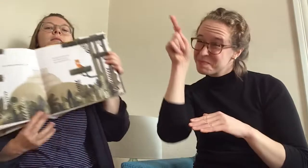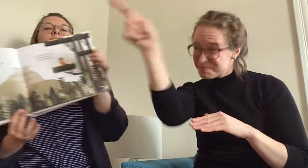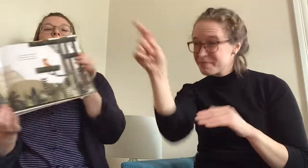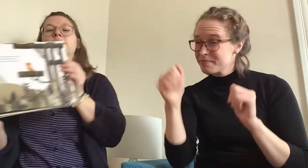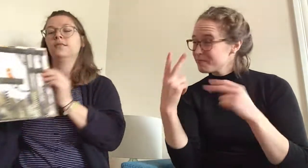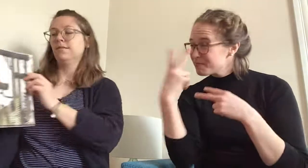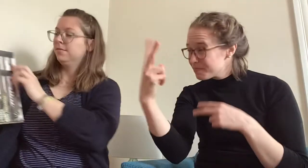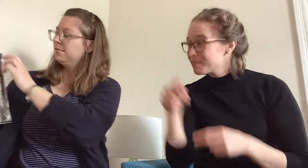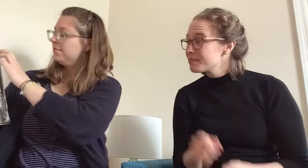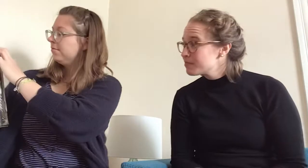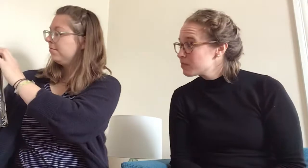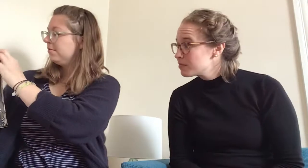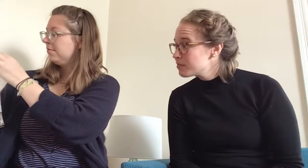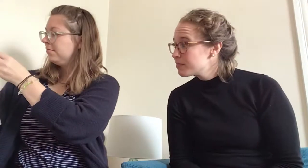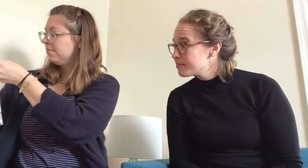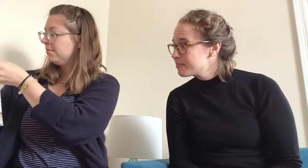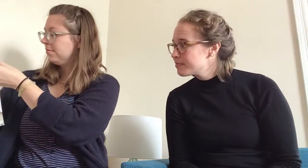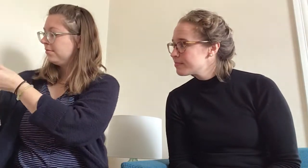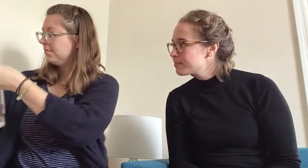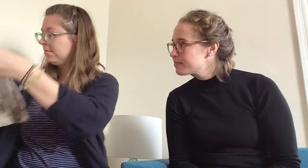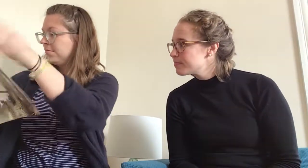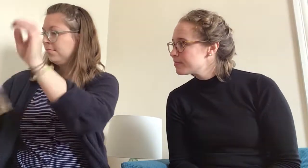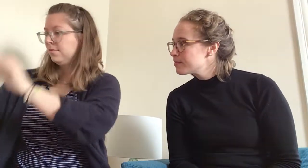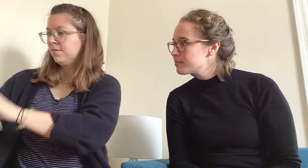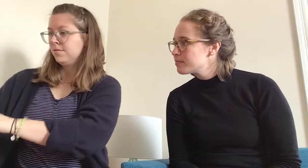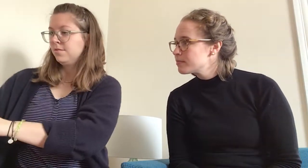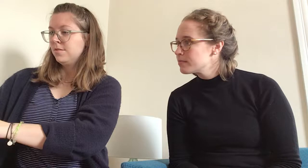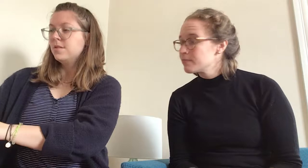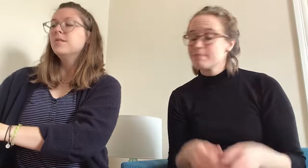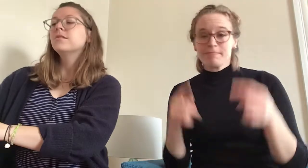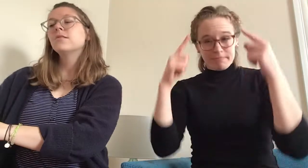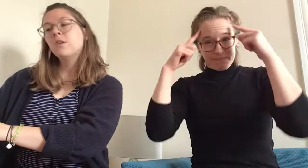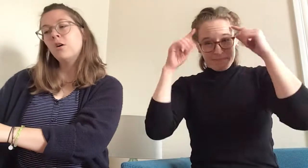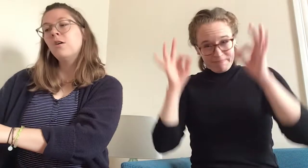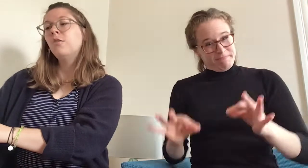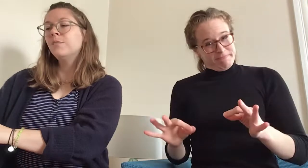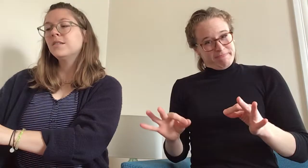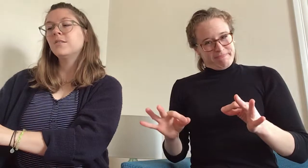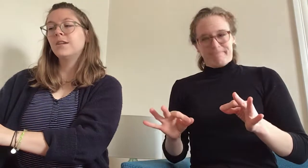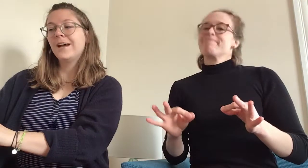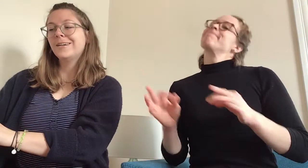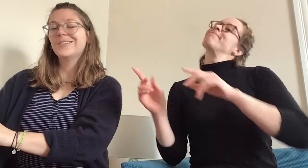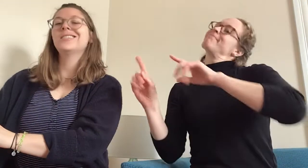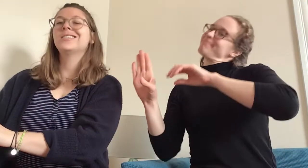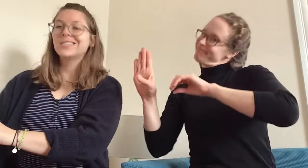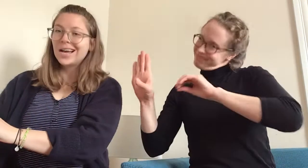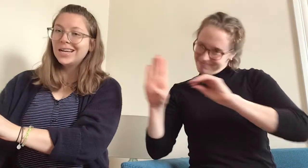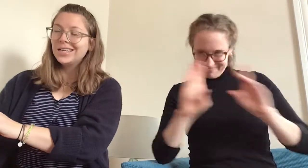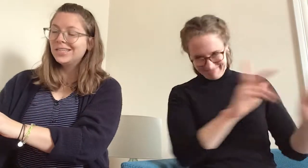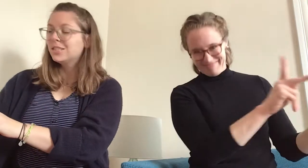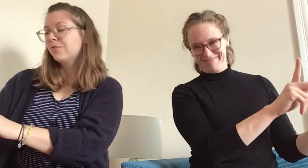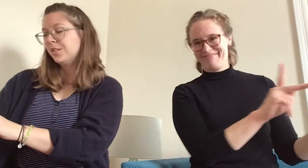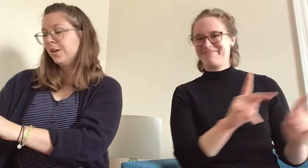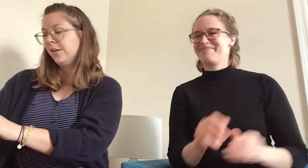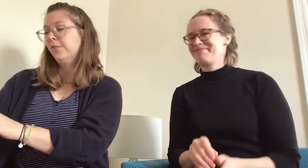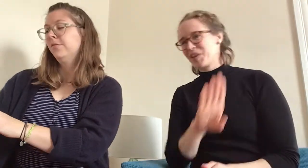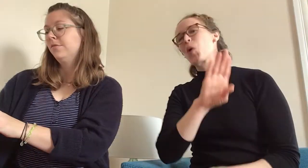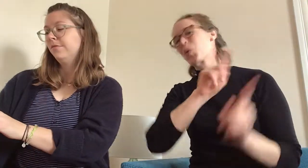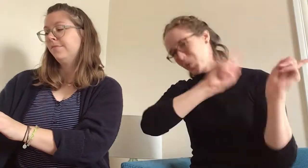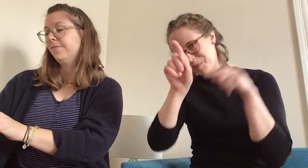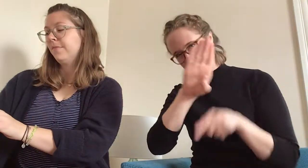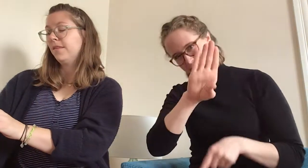So Mr. Mr. Tiger decided to